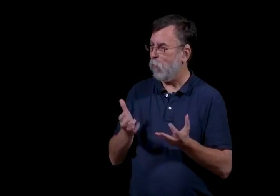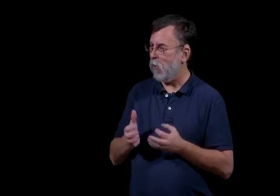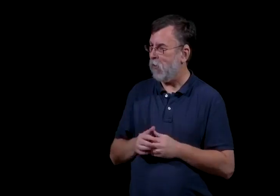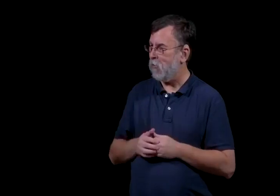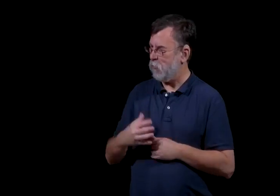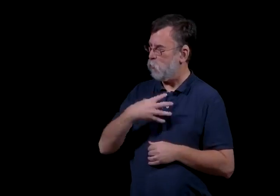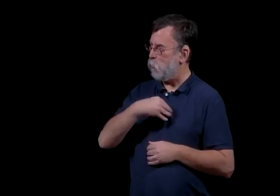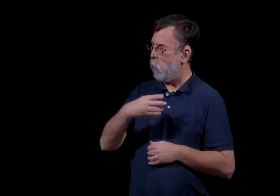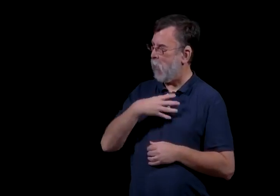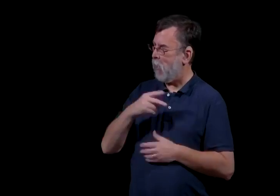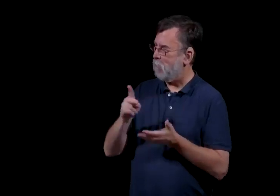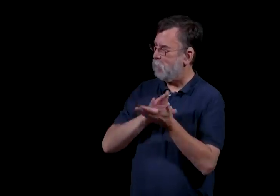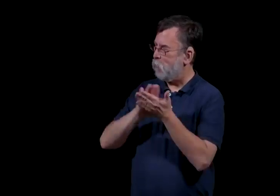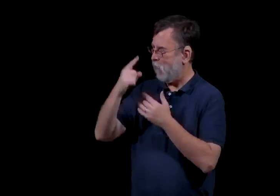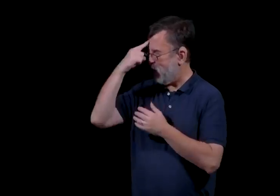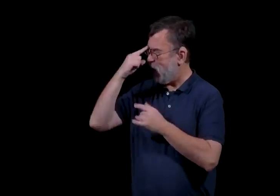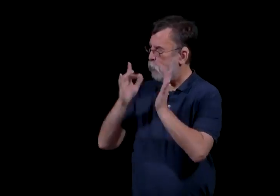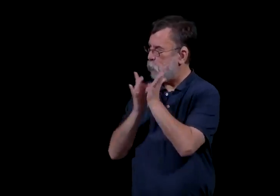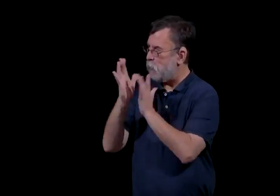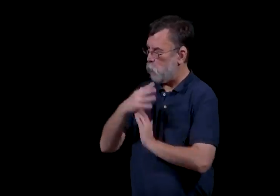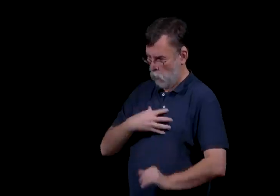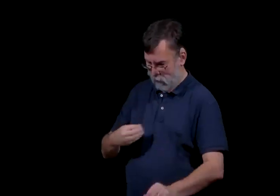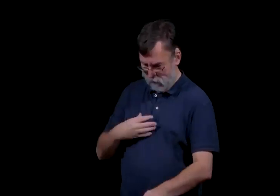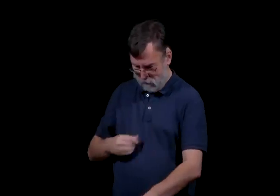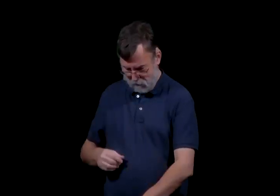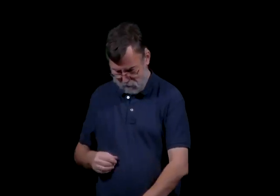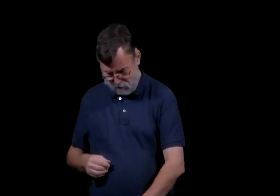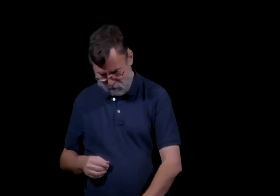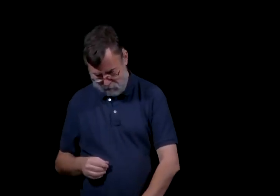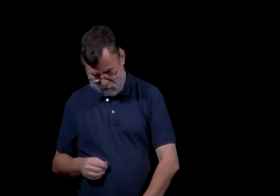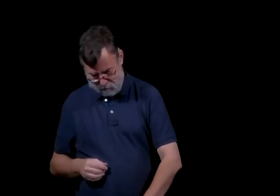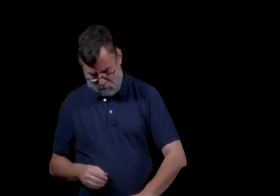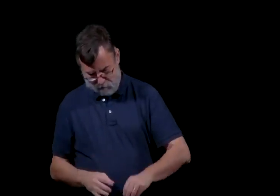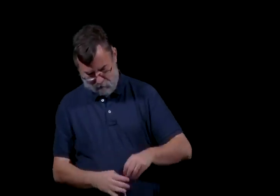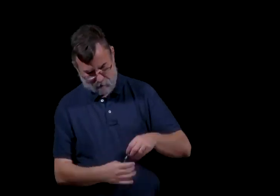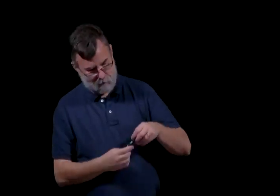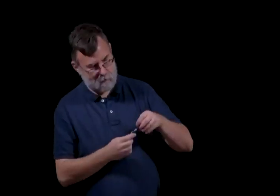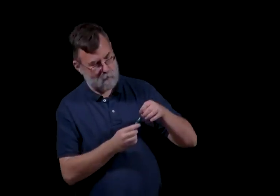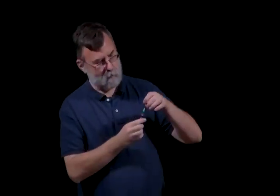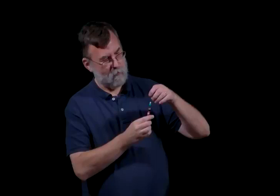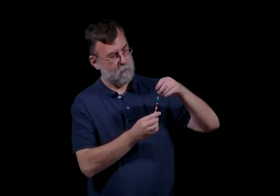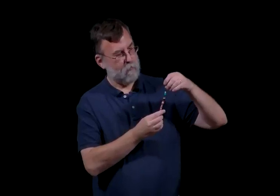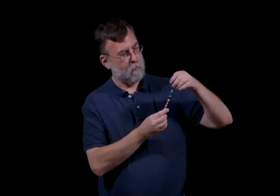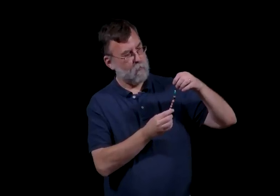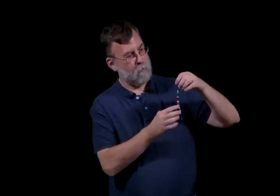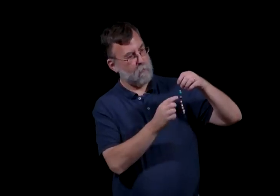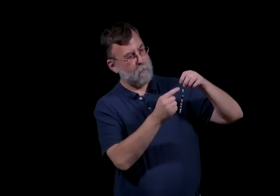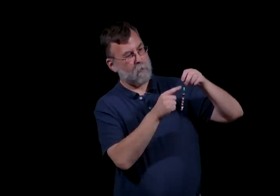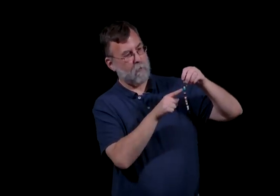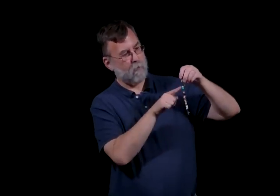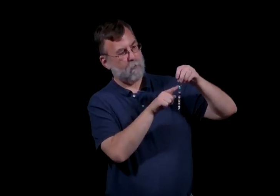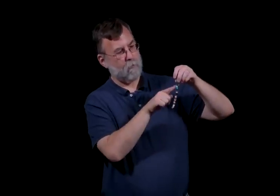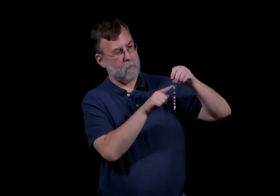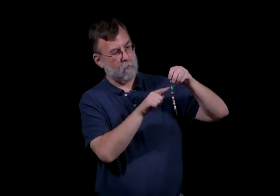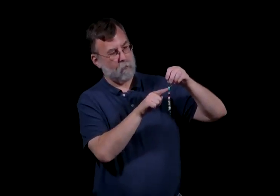and I will not want. The white means purity for Jesus. Then the next bead is the color